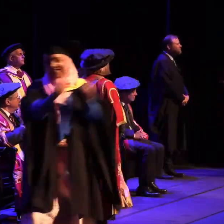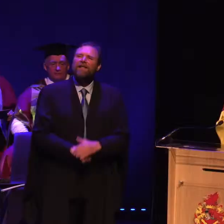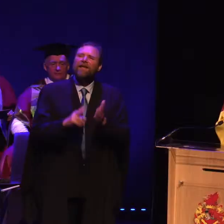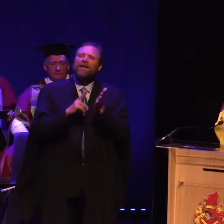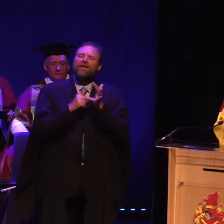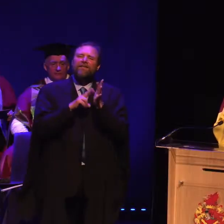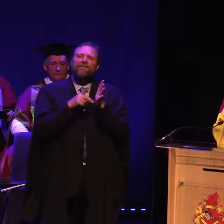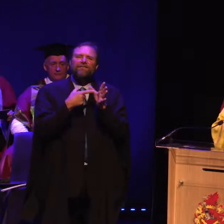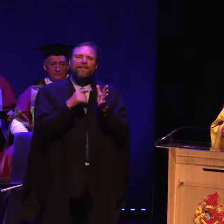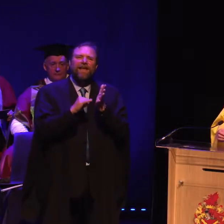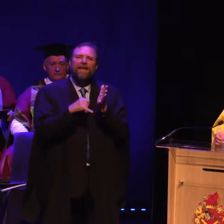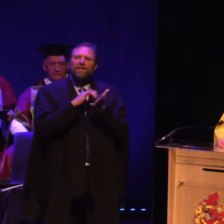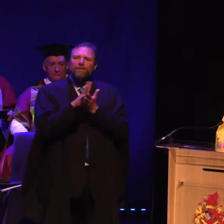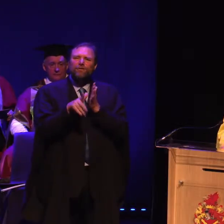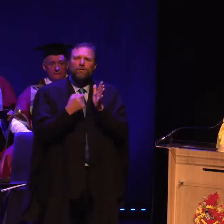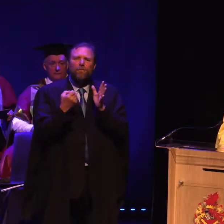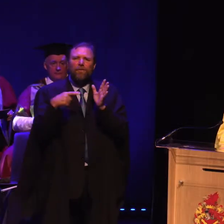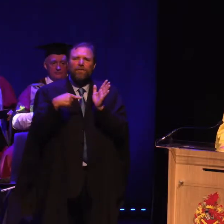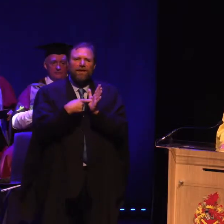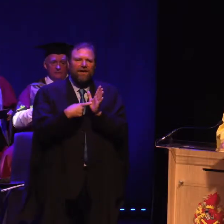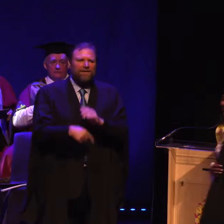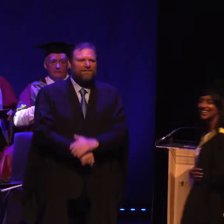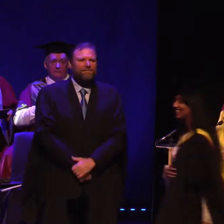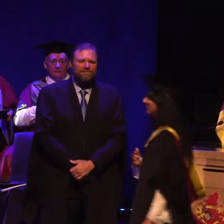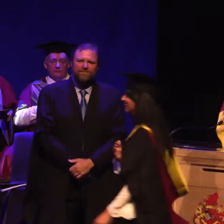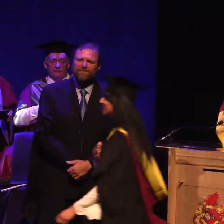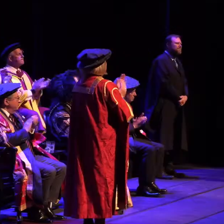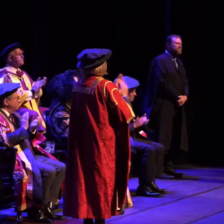Vinaya Bafuti.